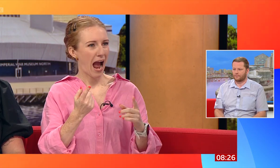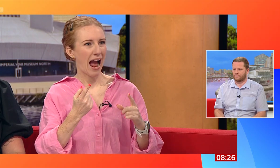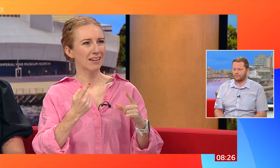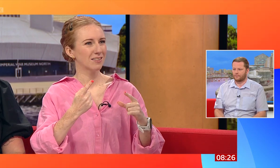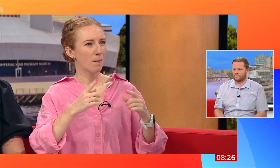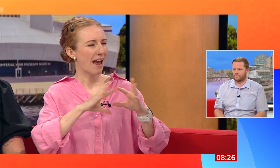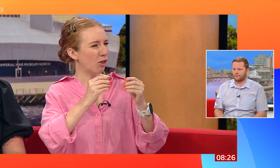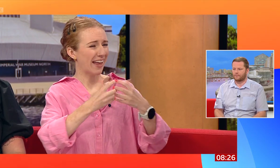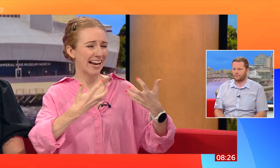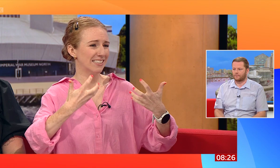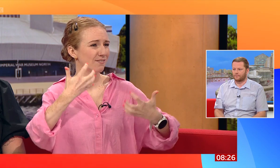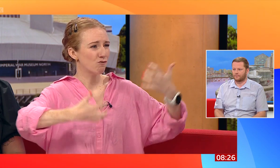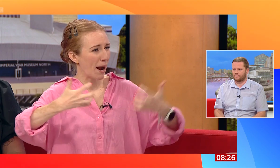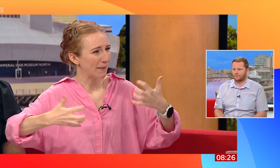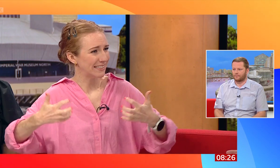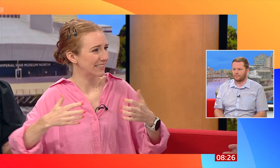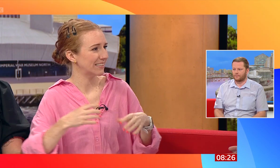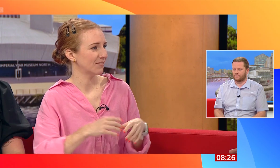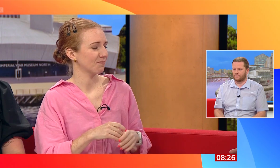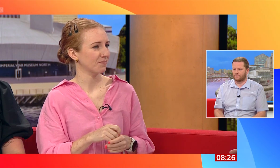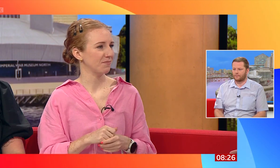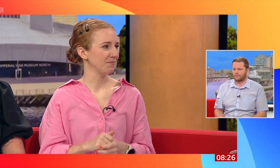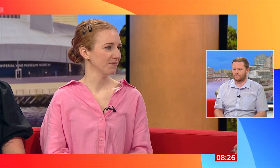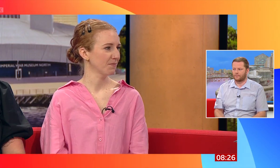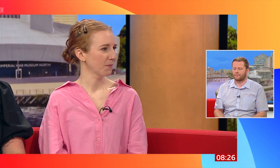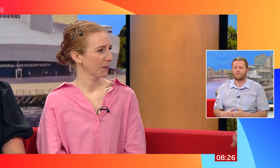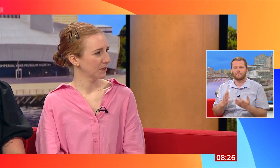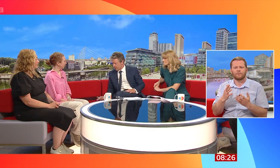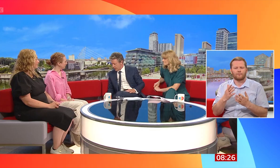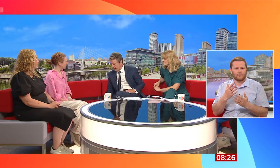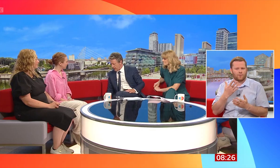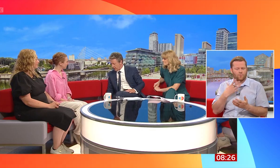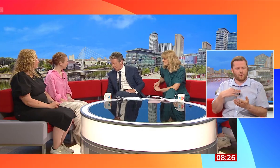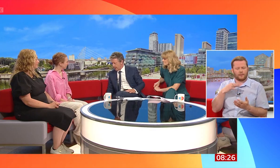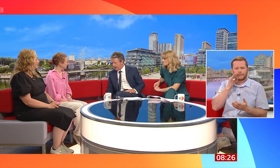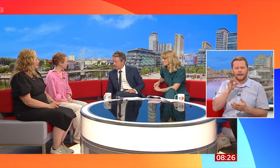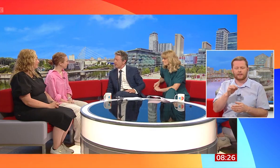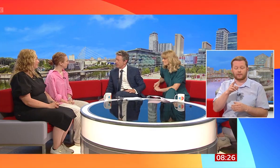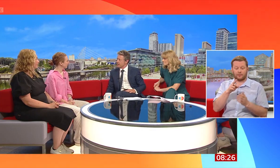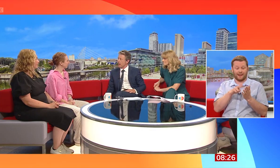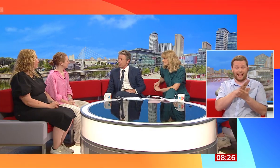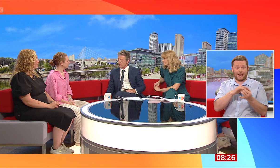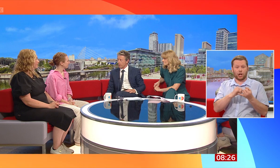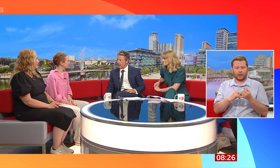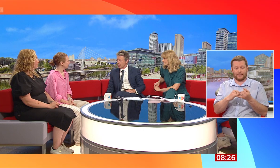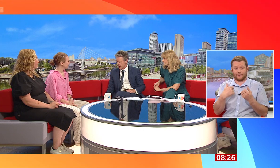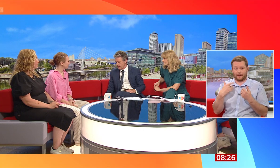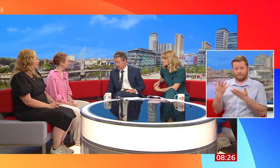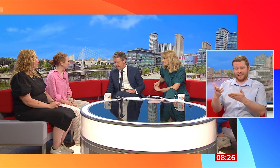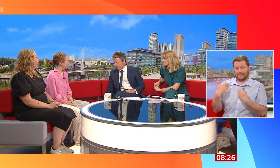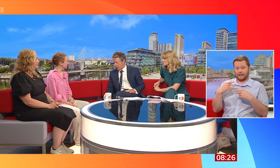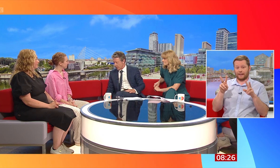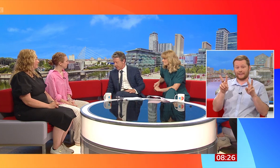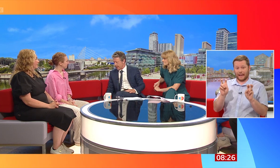interpreters, they just don't know how to do it. So everything is fragmented. Justine, can I just, the NHS, we've got a statement from the